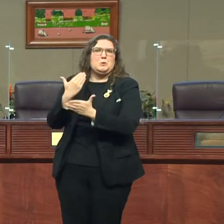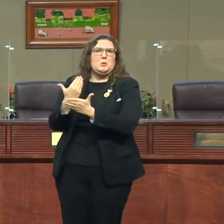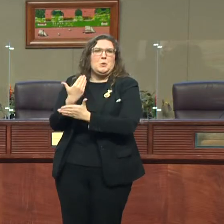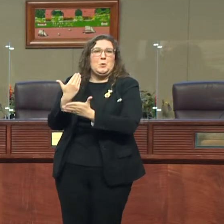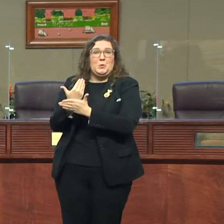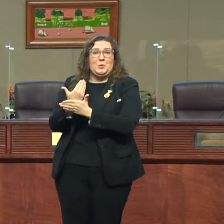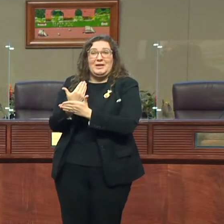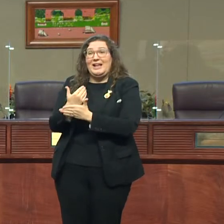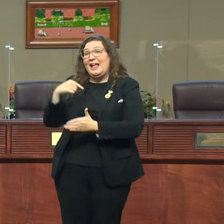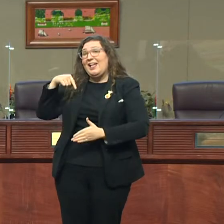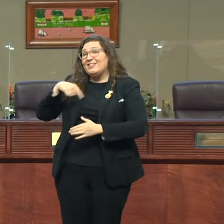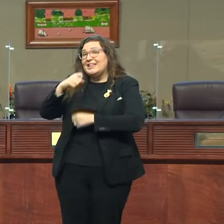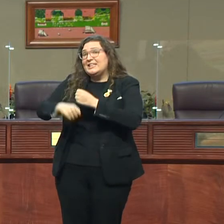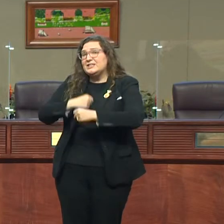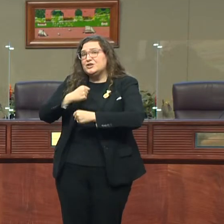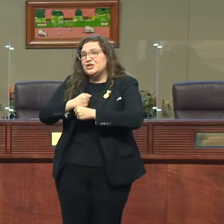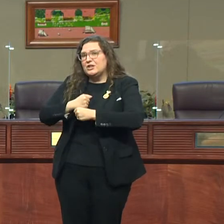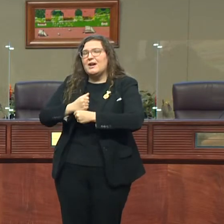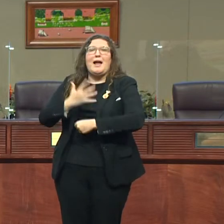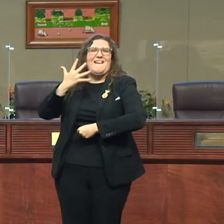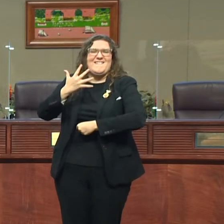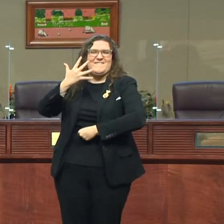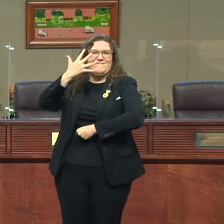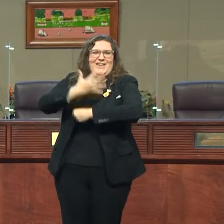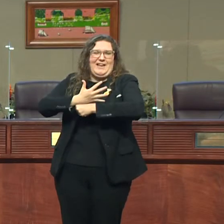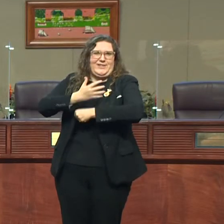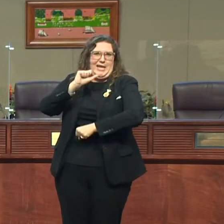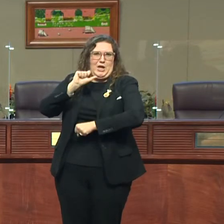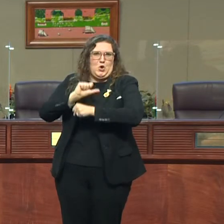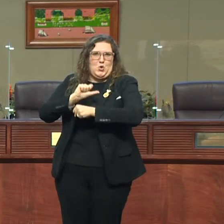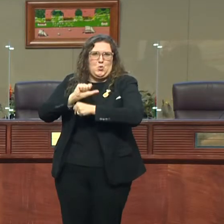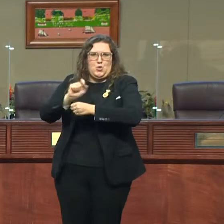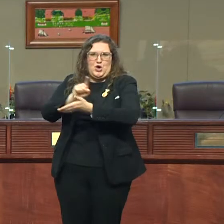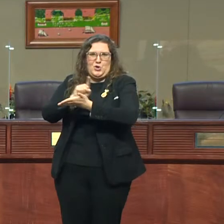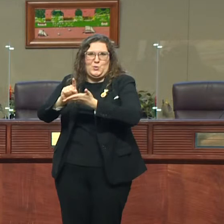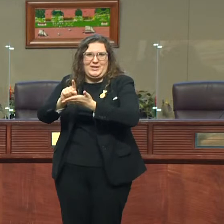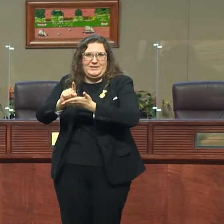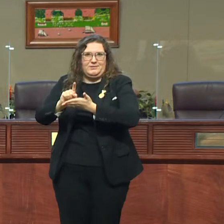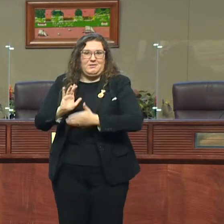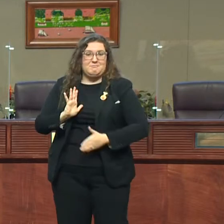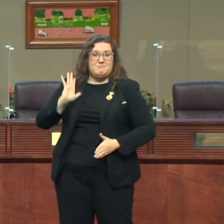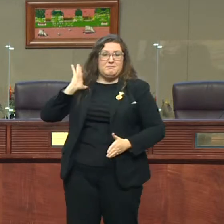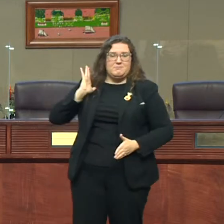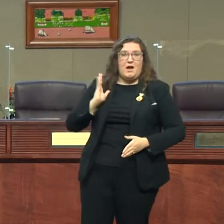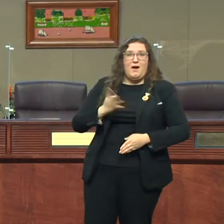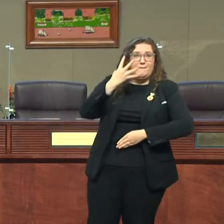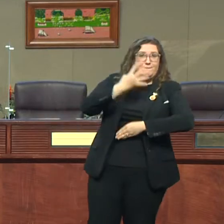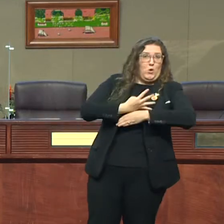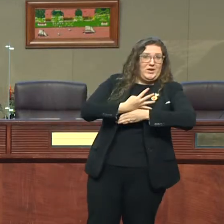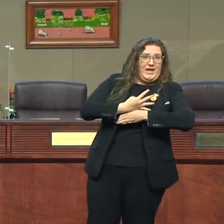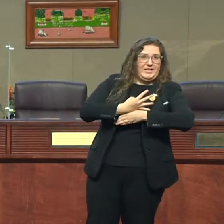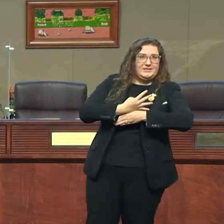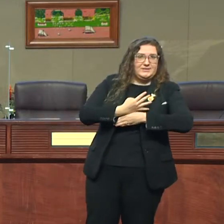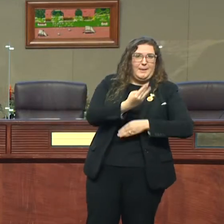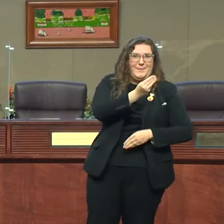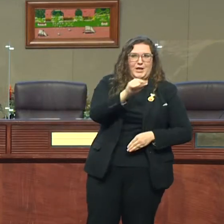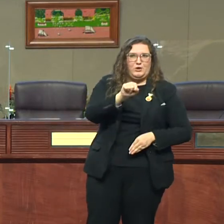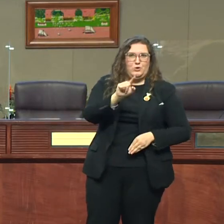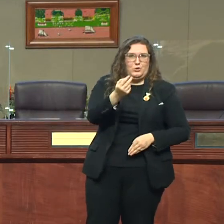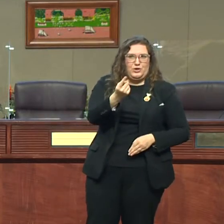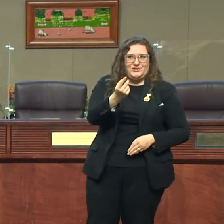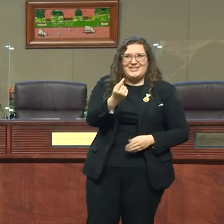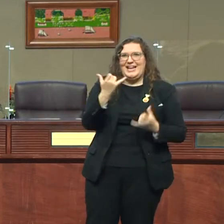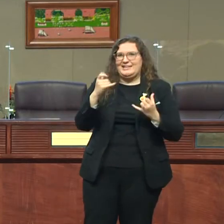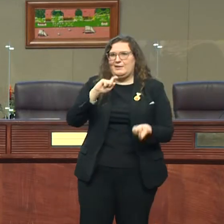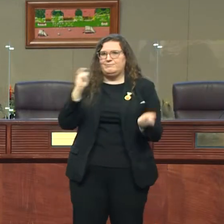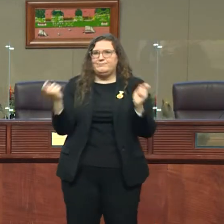a 5-day work week rather than our usual 4-day work week. All district offices will be open for